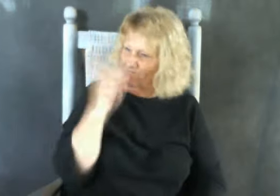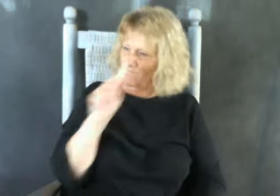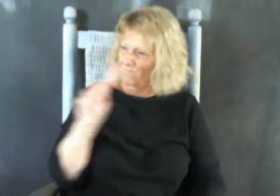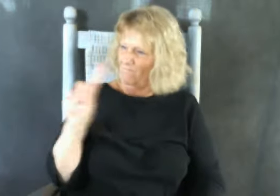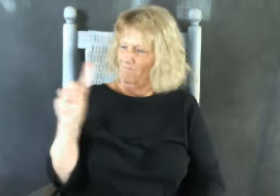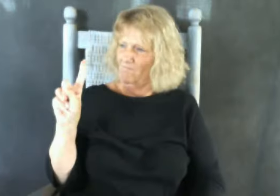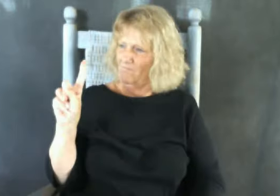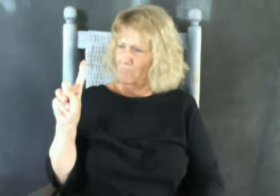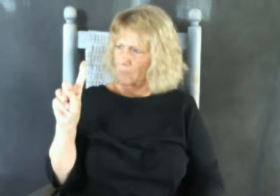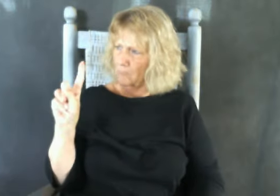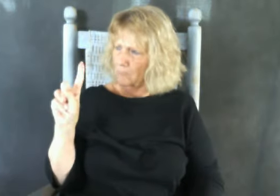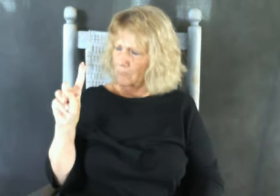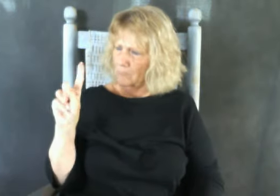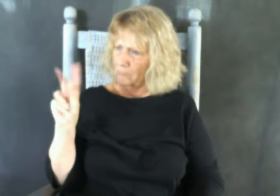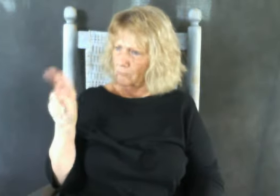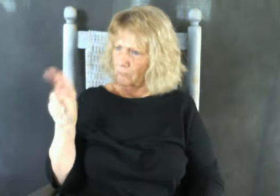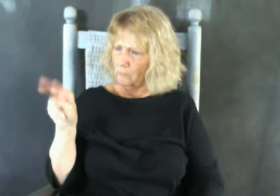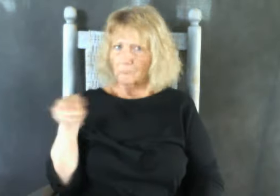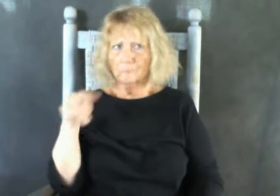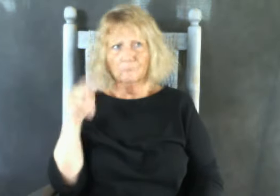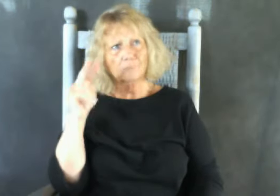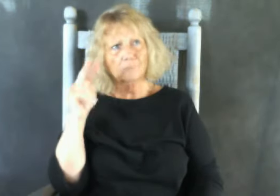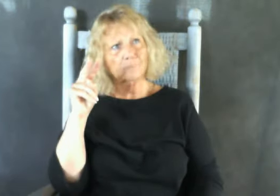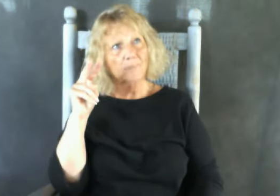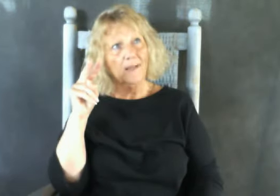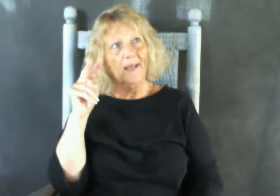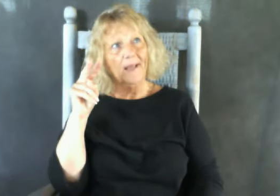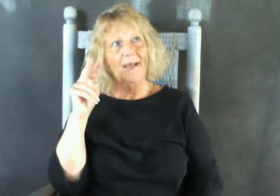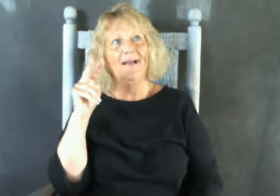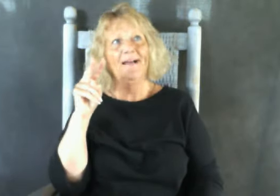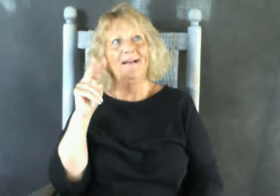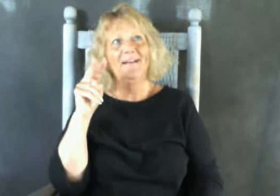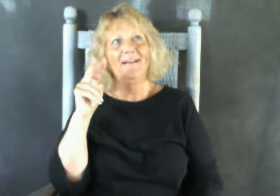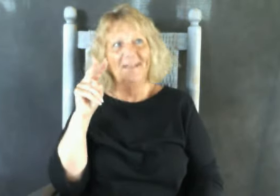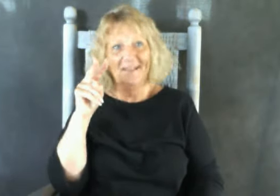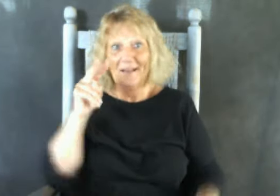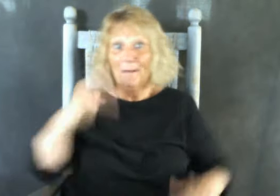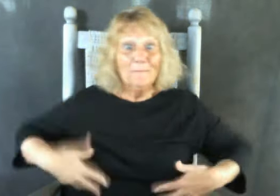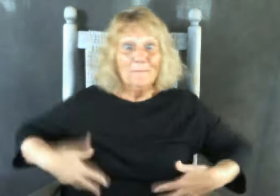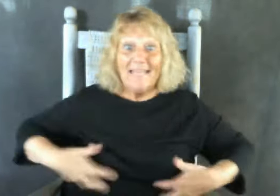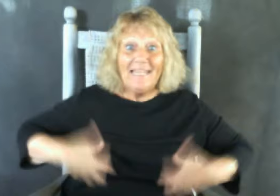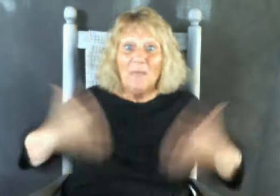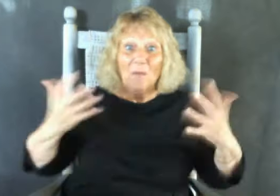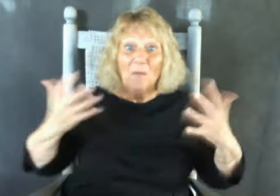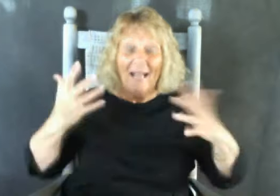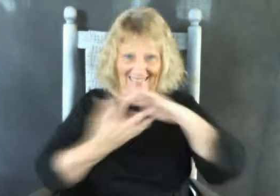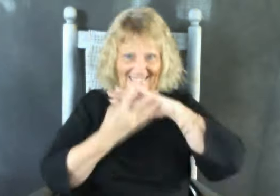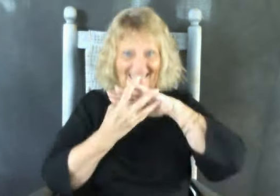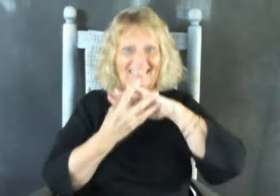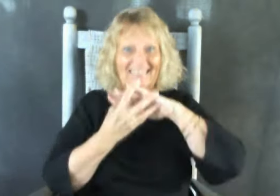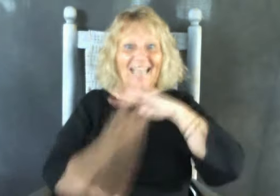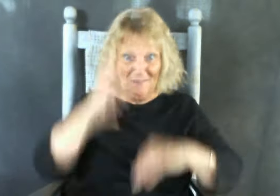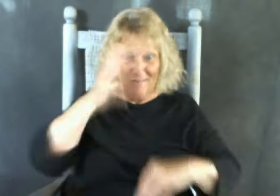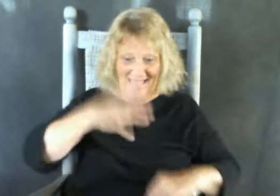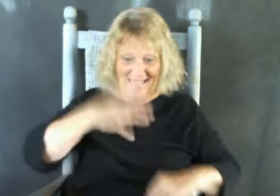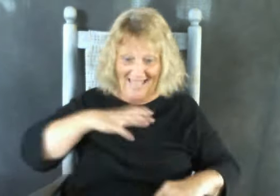very sad day back in 2001. You know, just when you think that you can move past it, you see a moment like this, and it just brings it